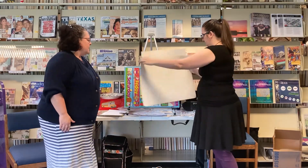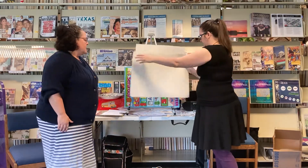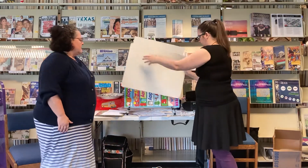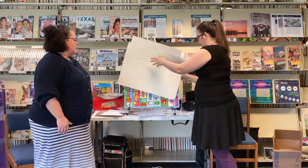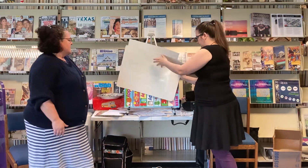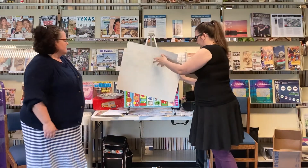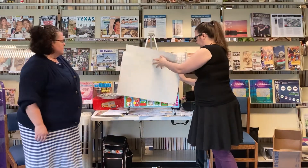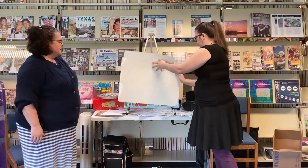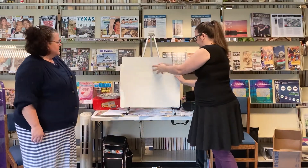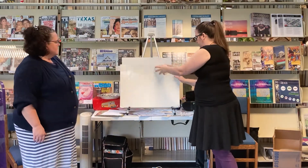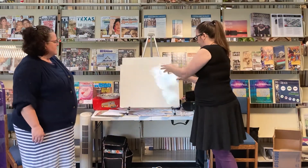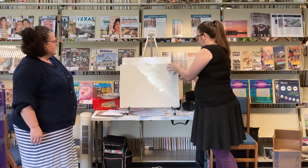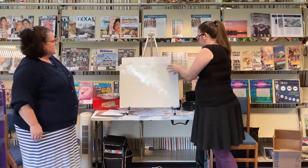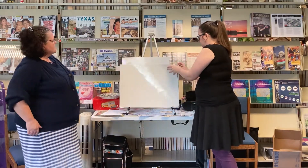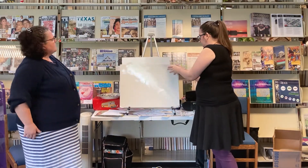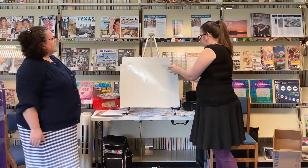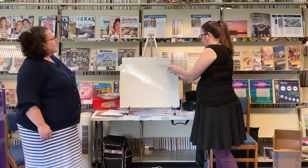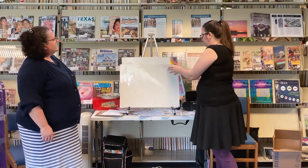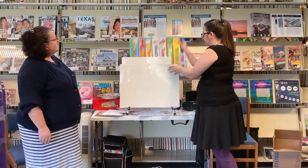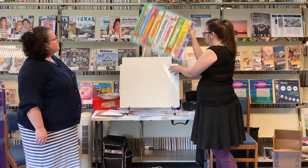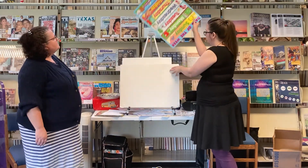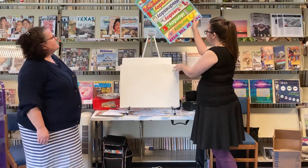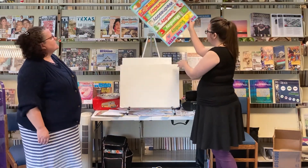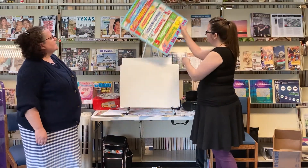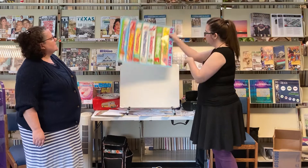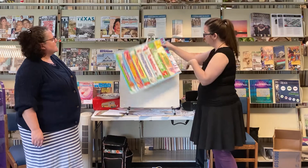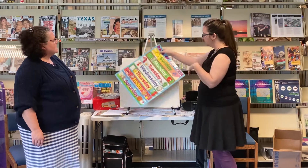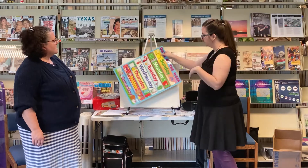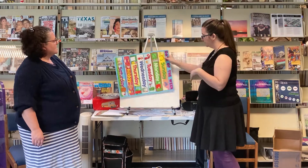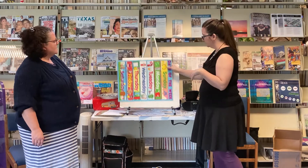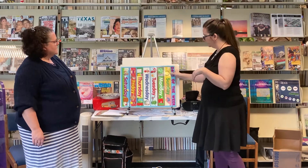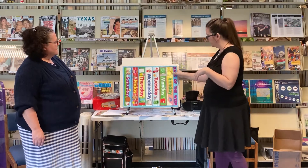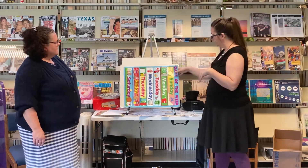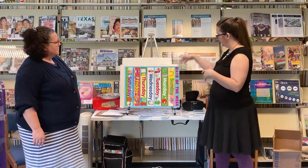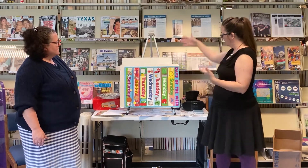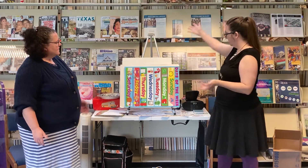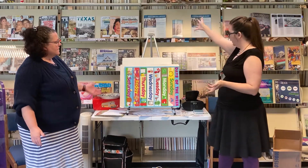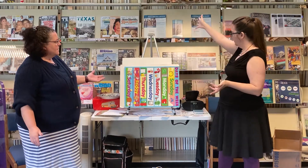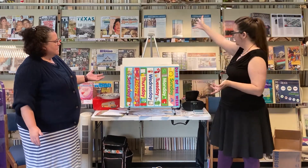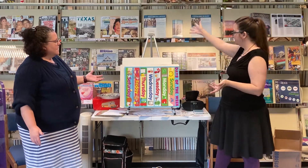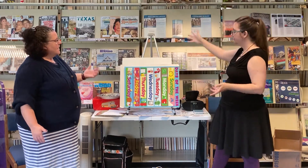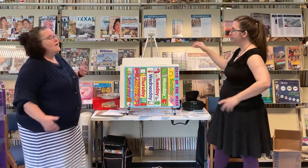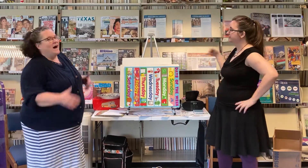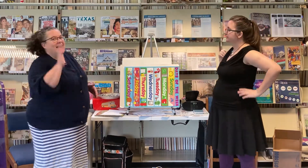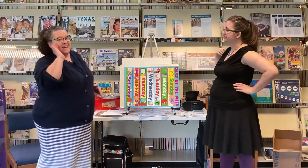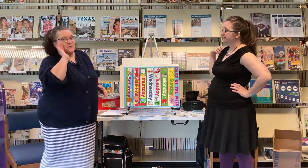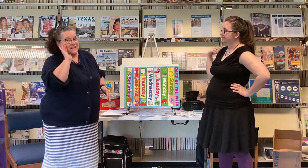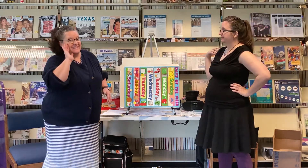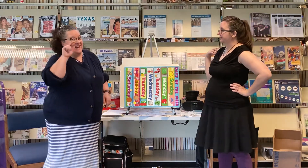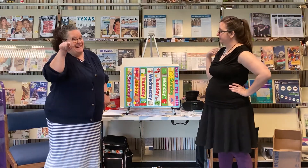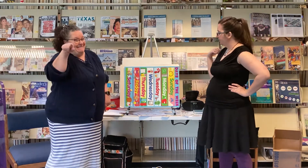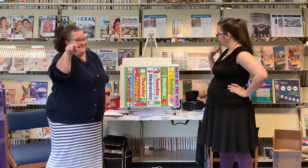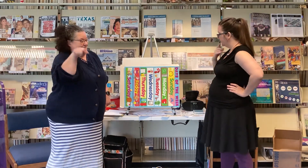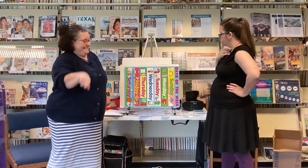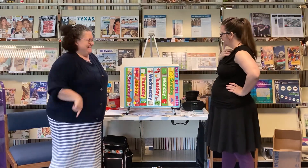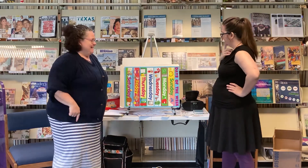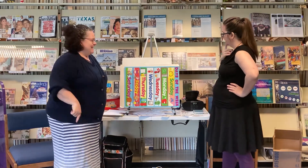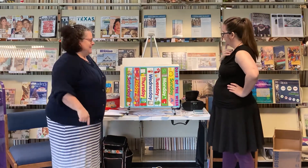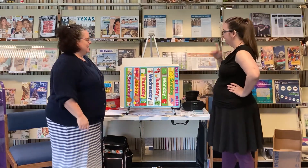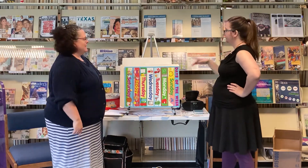All right. So what else today, have we got? You said it's a day of the week. Ta-da. Oh, I can read that. Oh, wait. I can't read that,